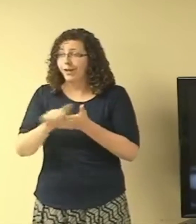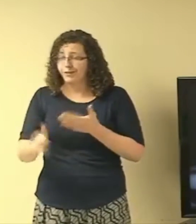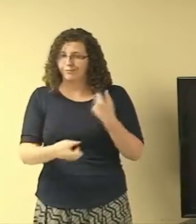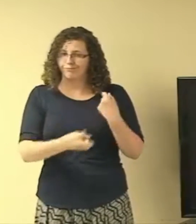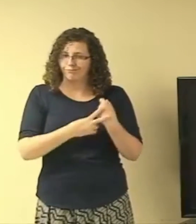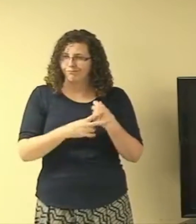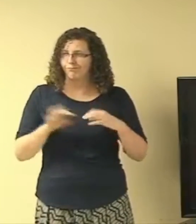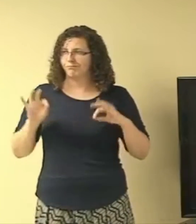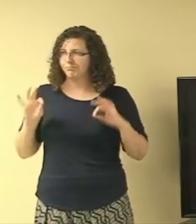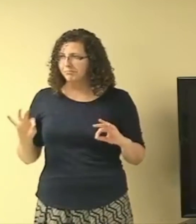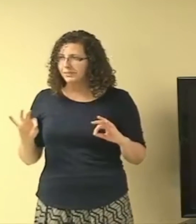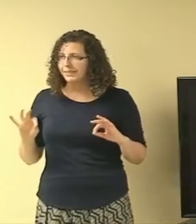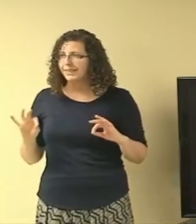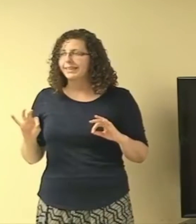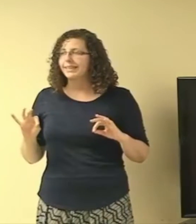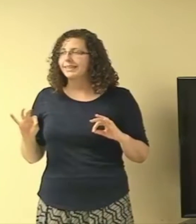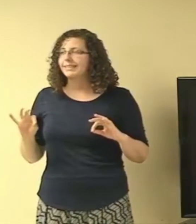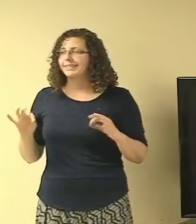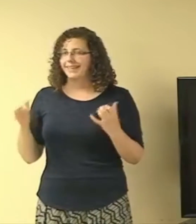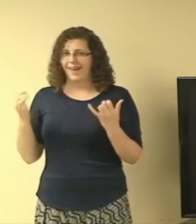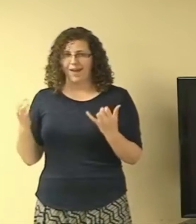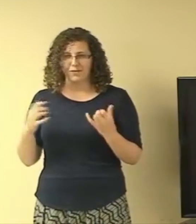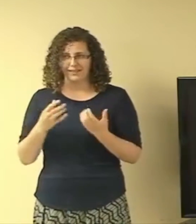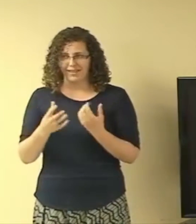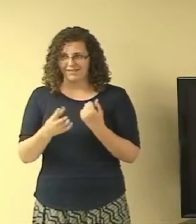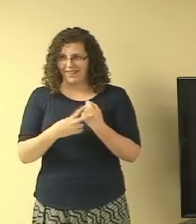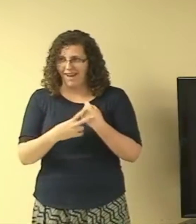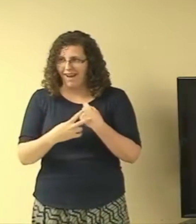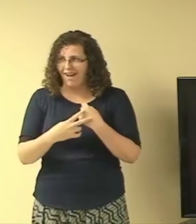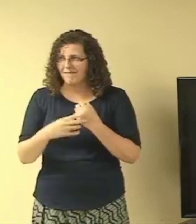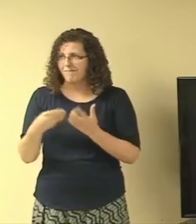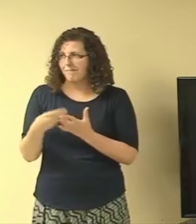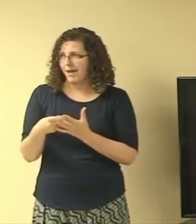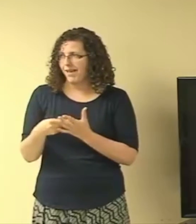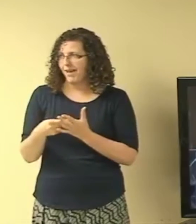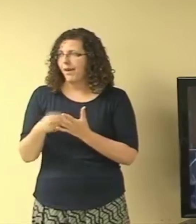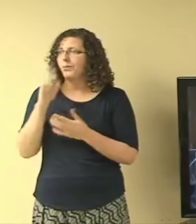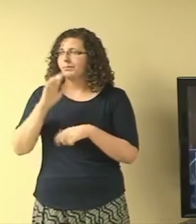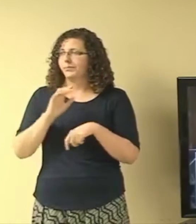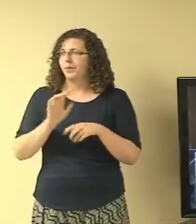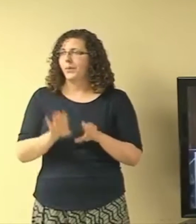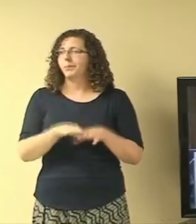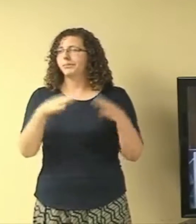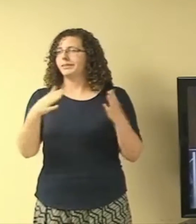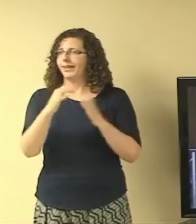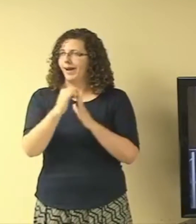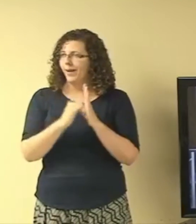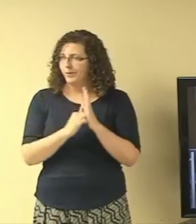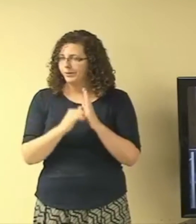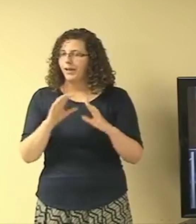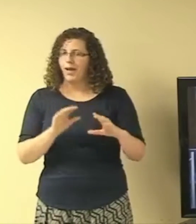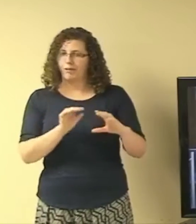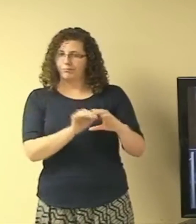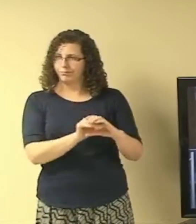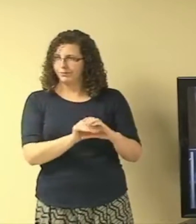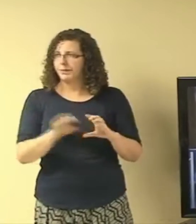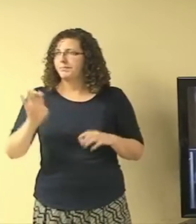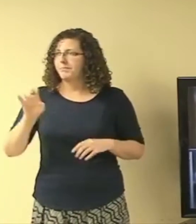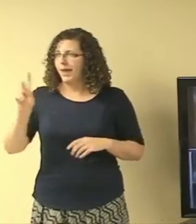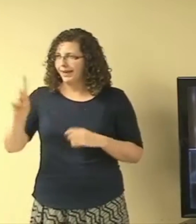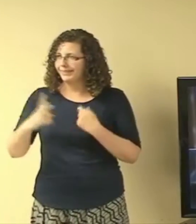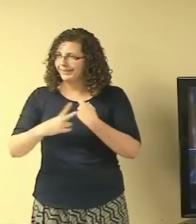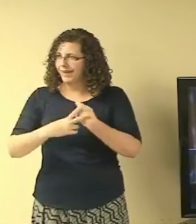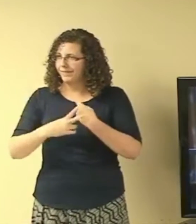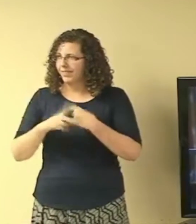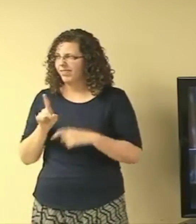money. And now they've saved up the money, and they're going to open a bank account and put the money in savings in